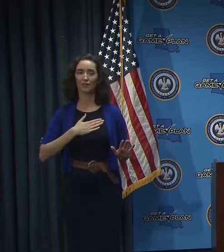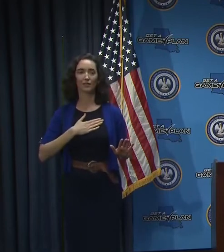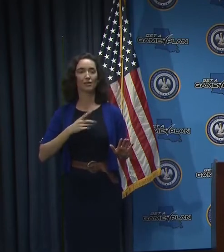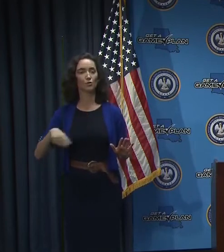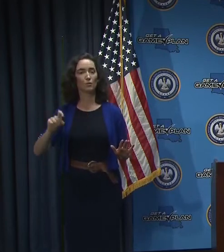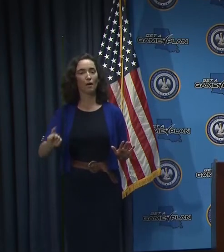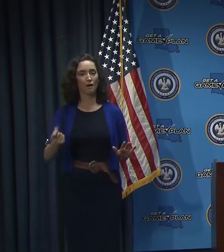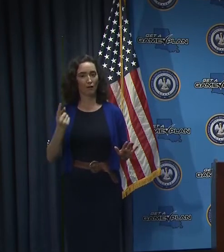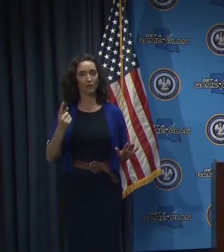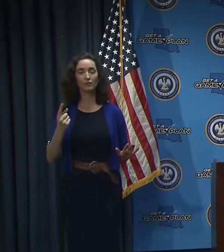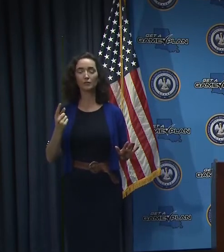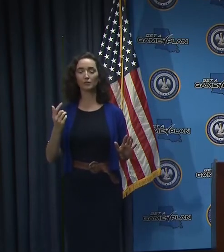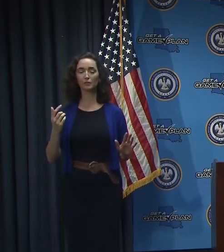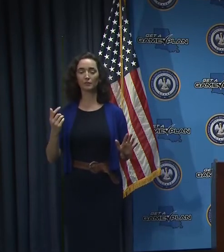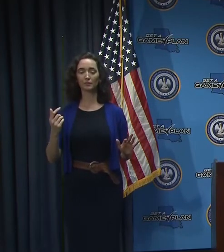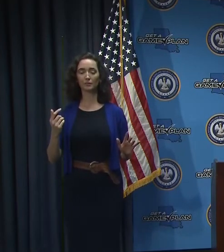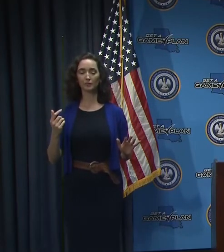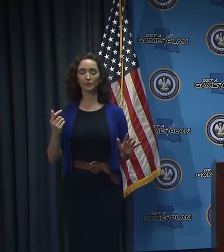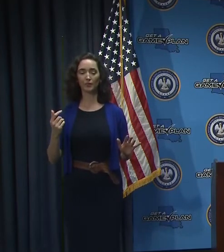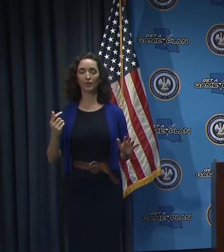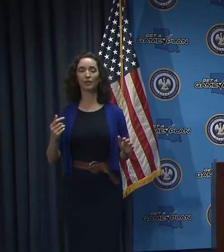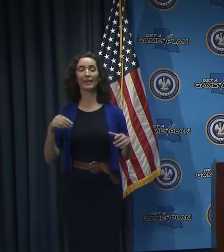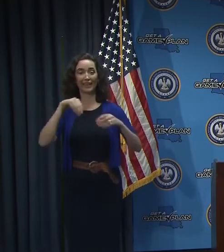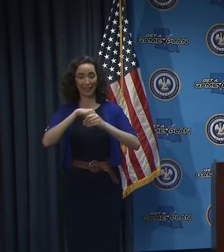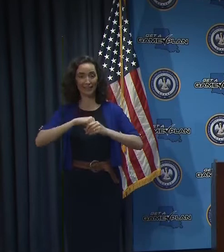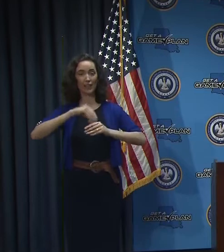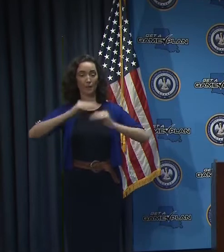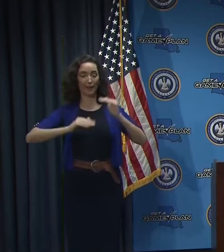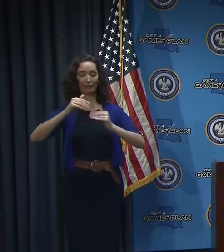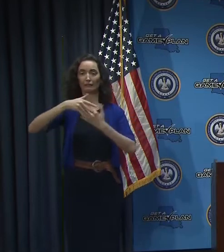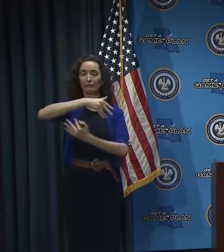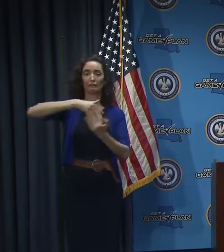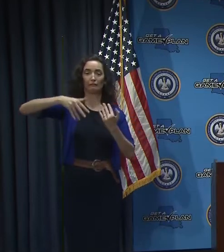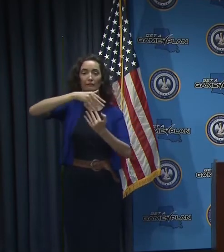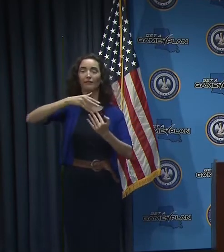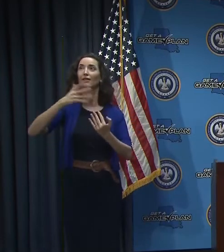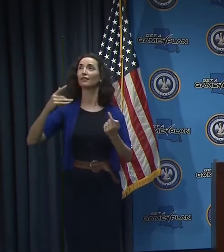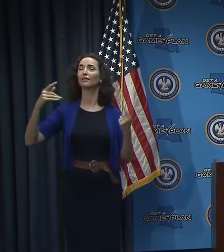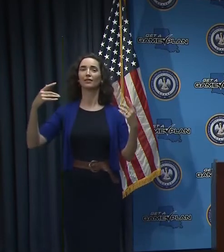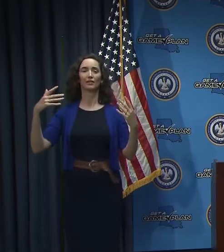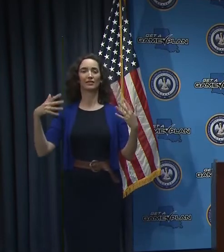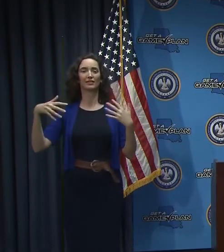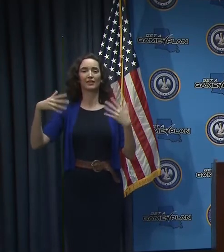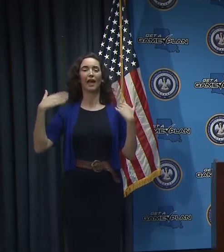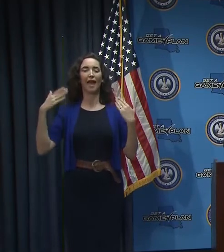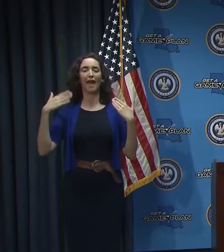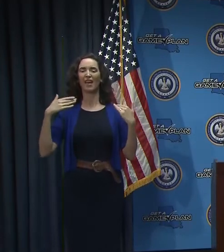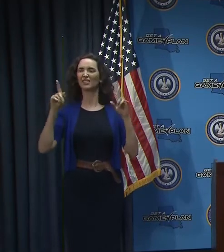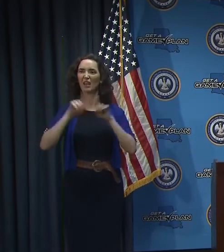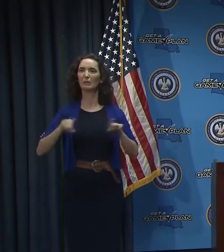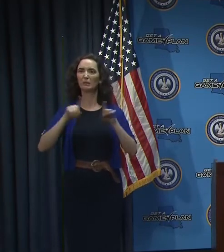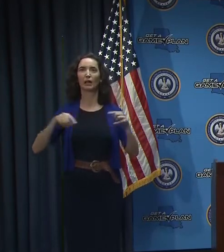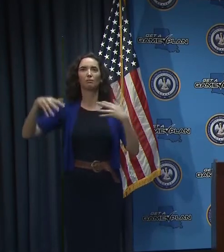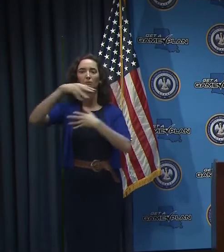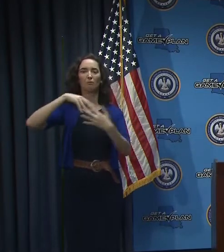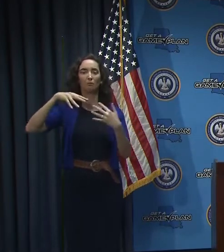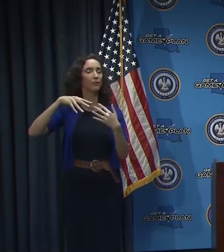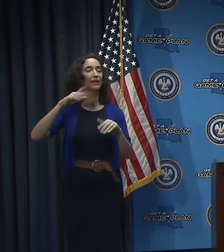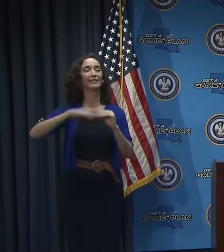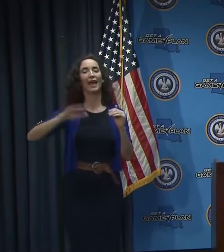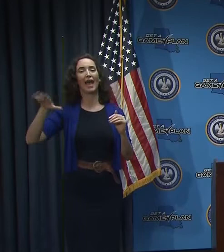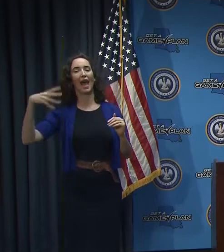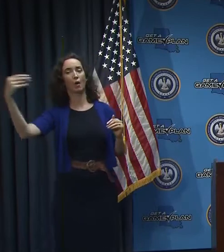being around people in a building where the air is not circulating as well as it should, and being outdoors. In